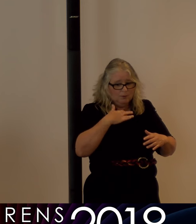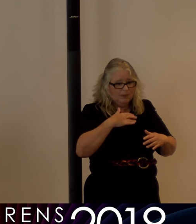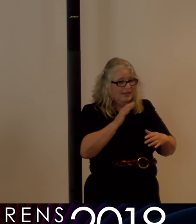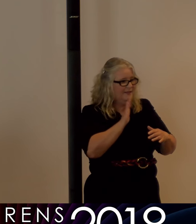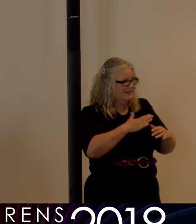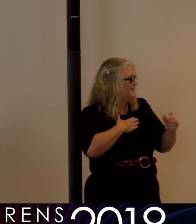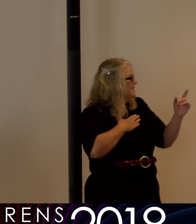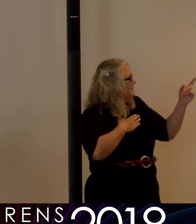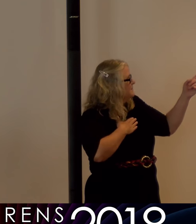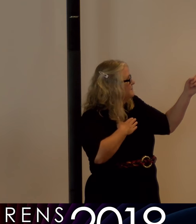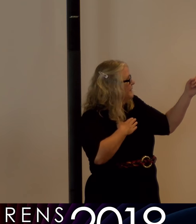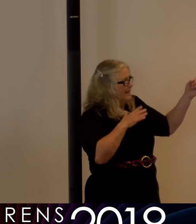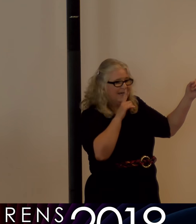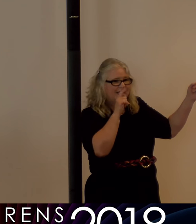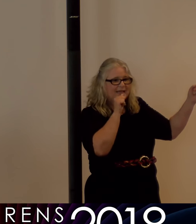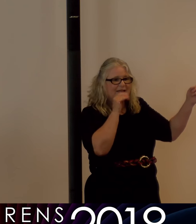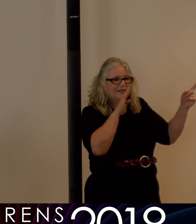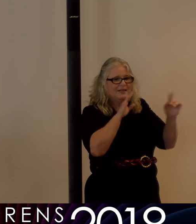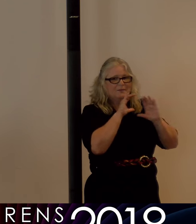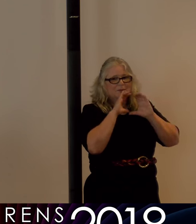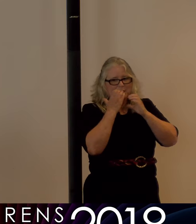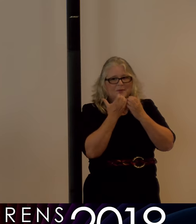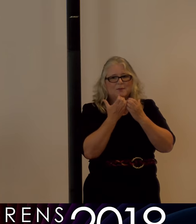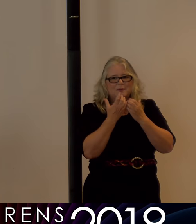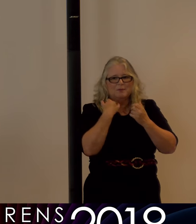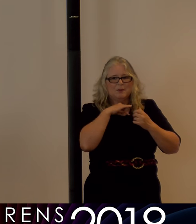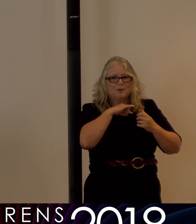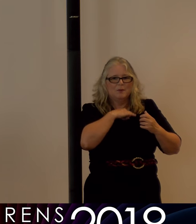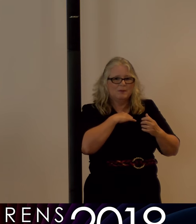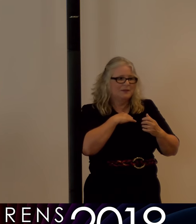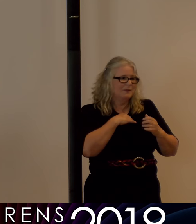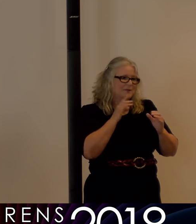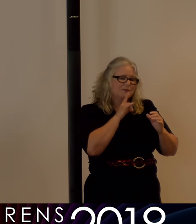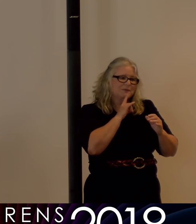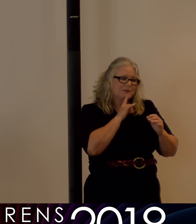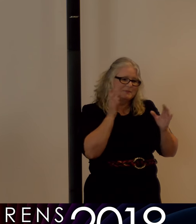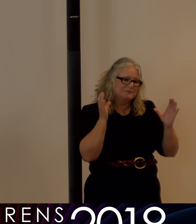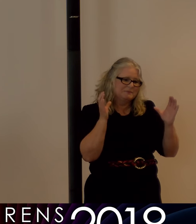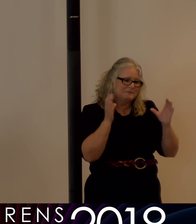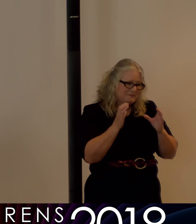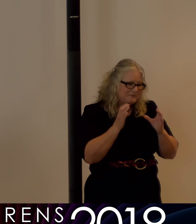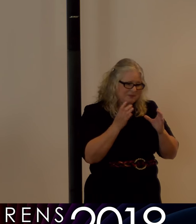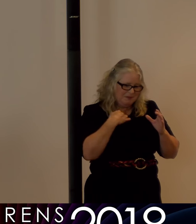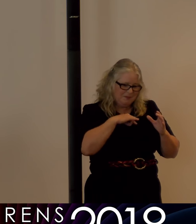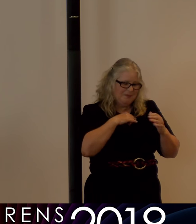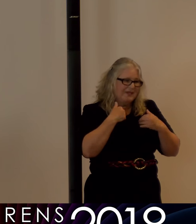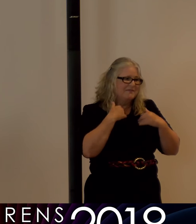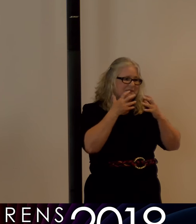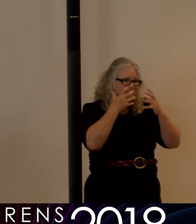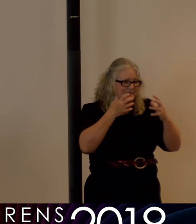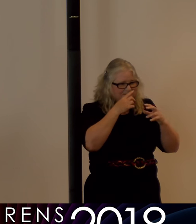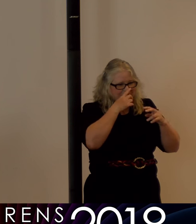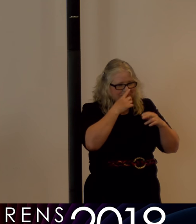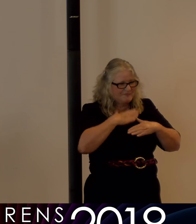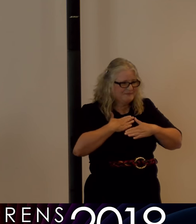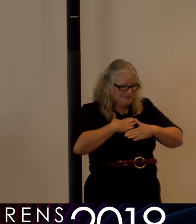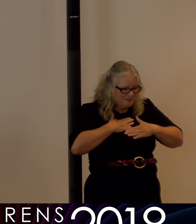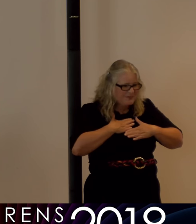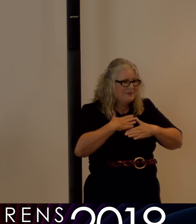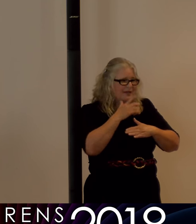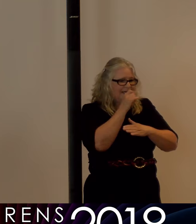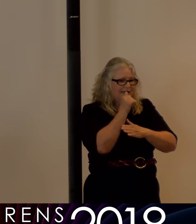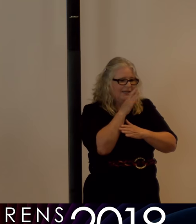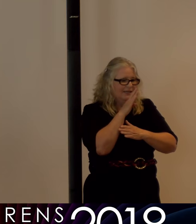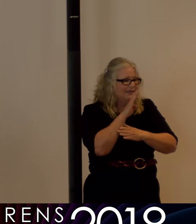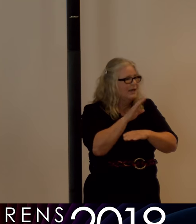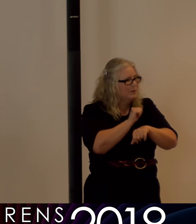group. We are a motley crew of people that we have a lot of fun in the lab, and some of these